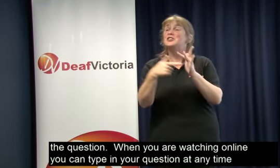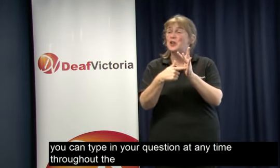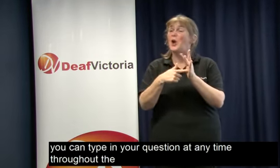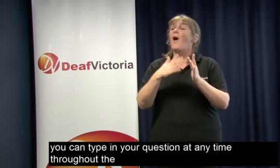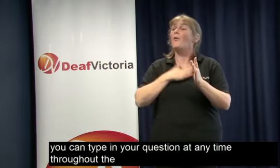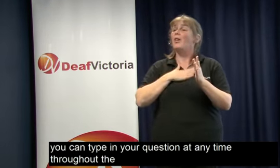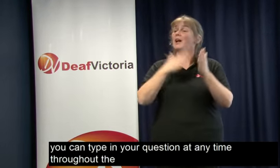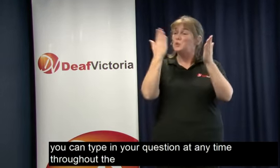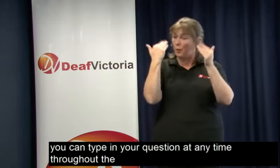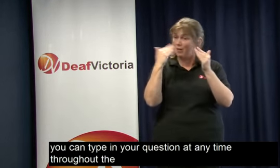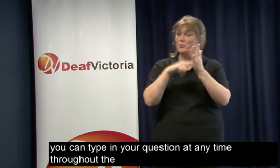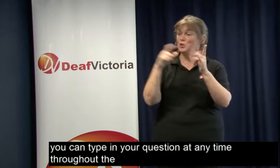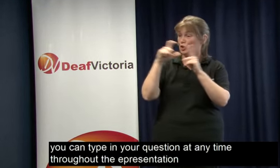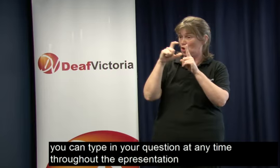So that's it from me.